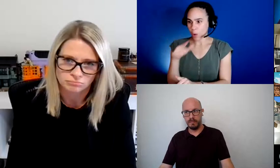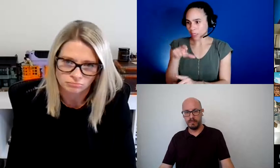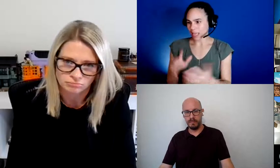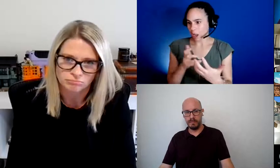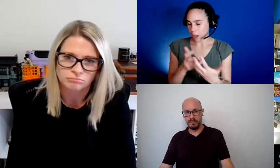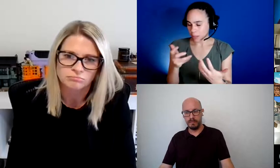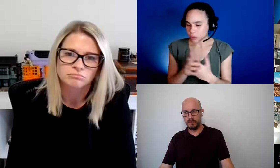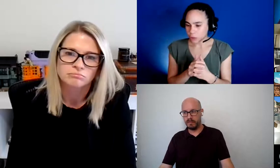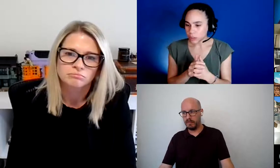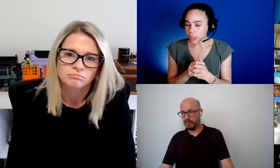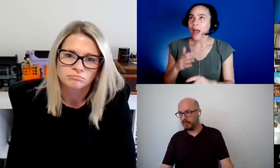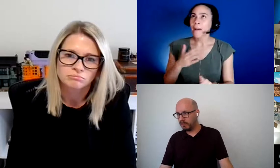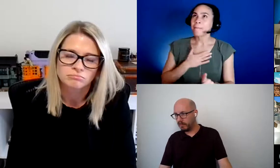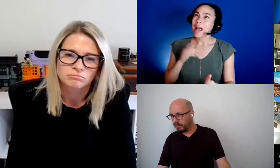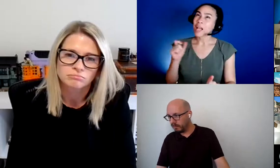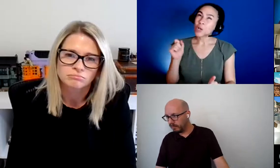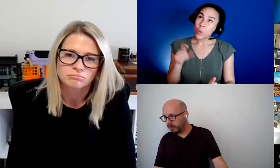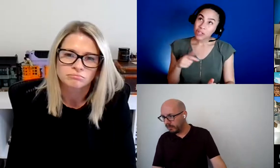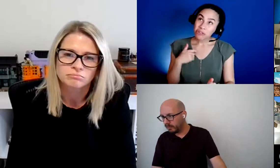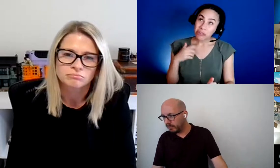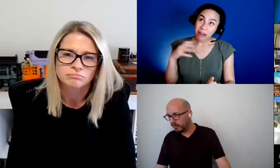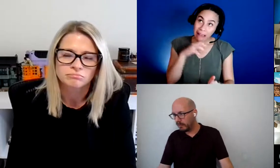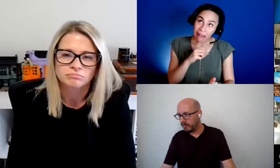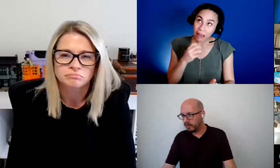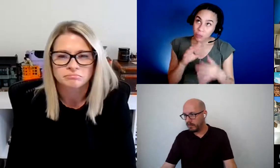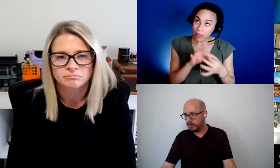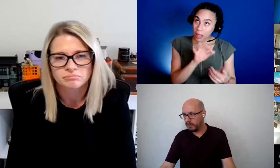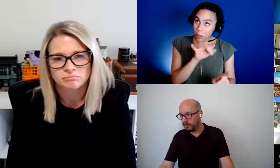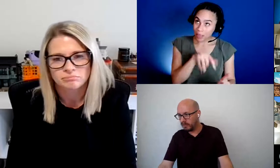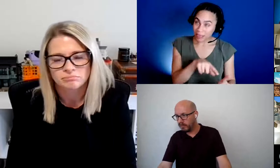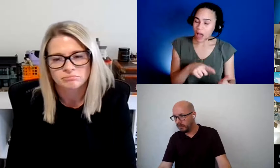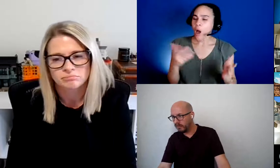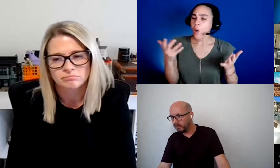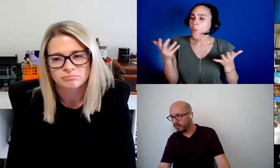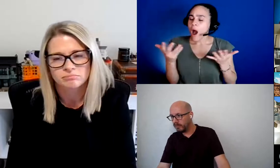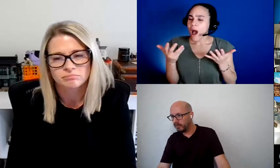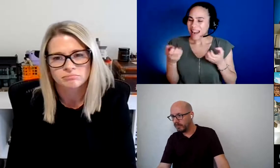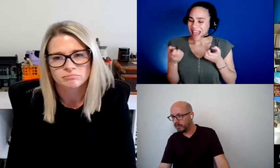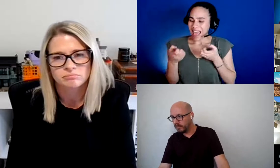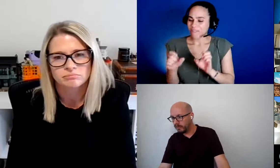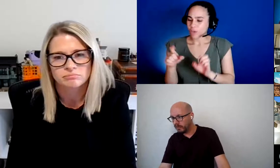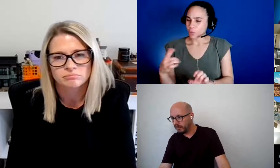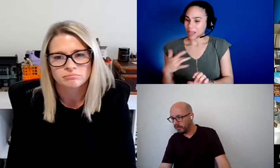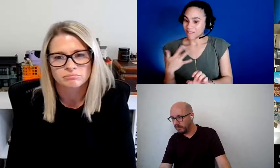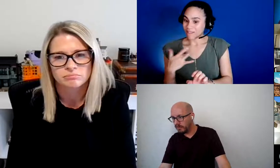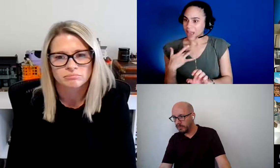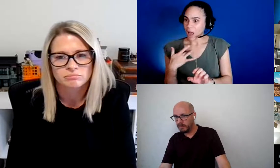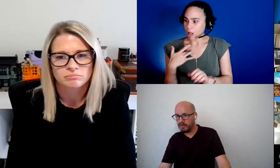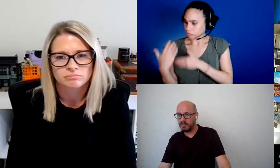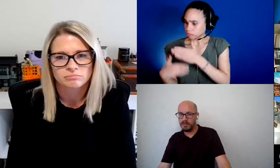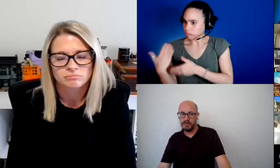My question, I guess, in this effort is, what efforts do you feel are being made to advocate for deaf or hearing impaired